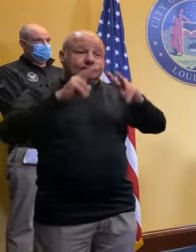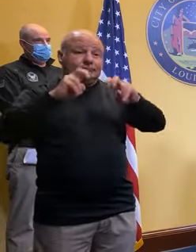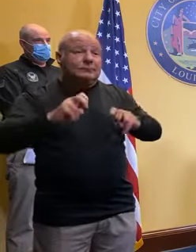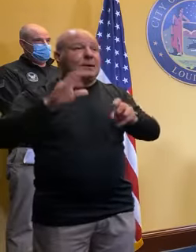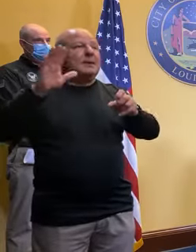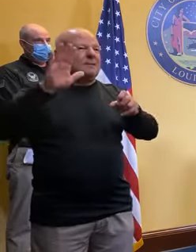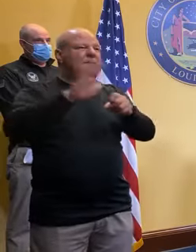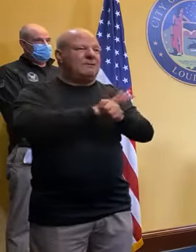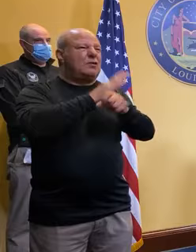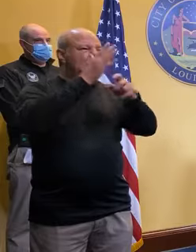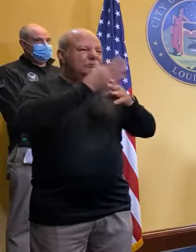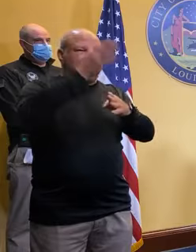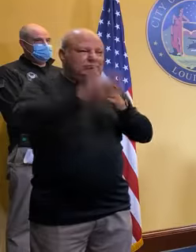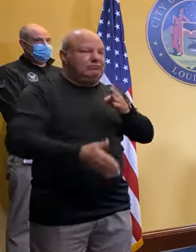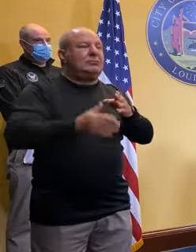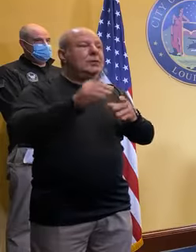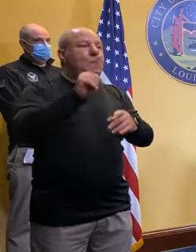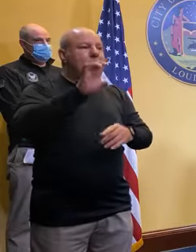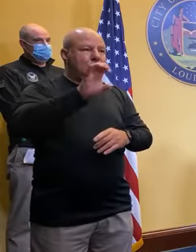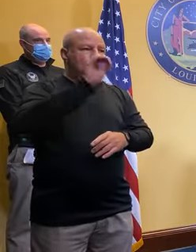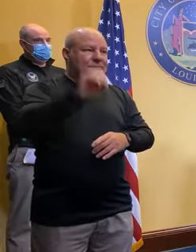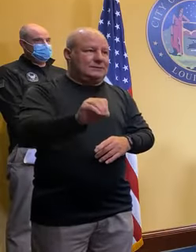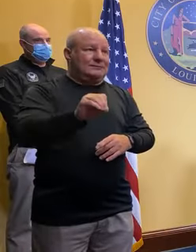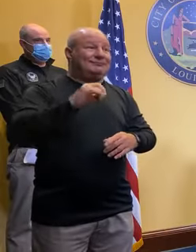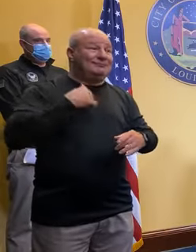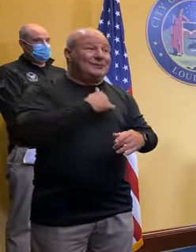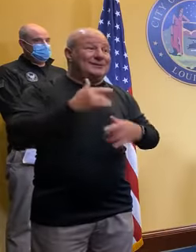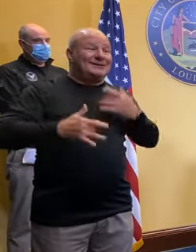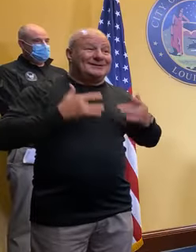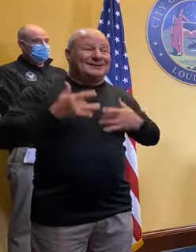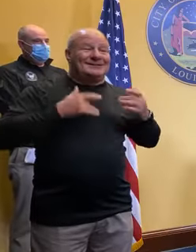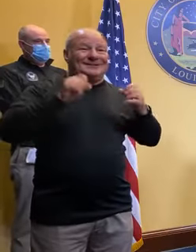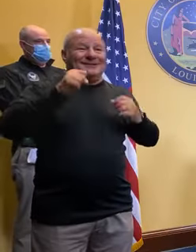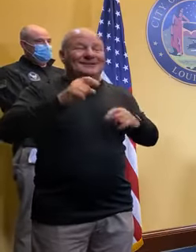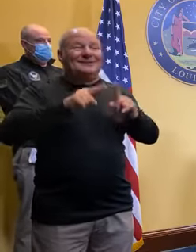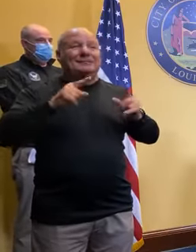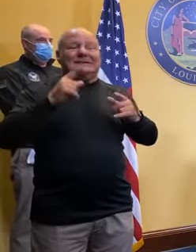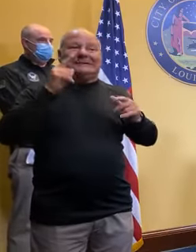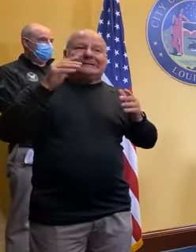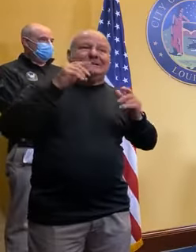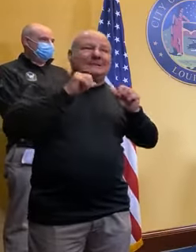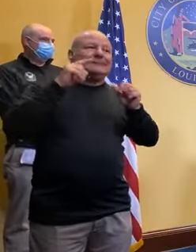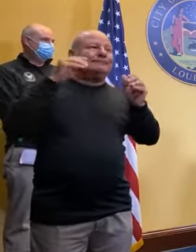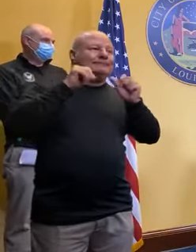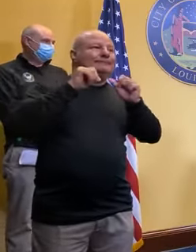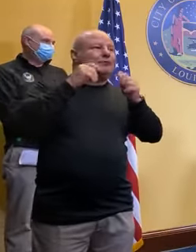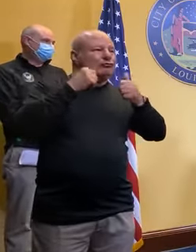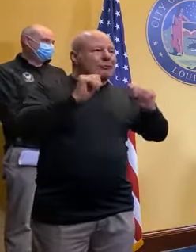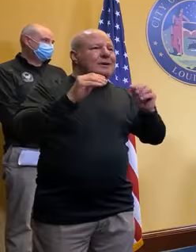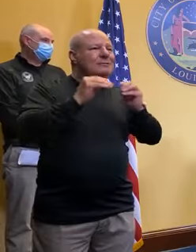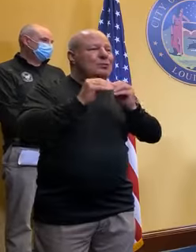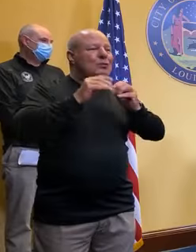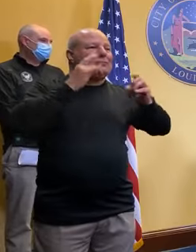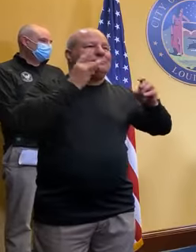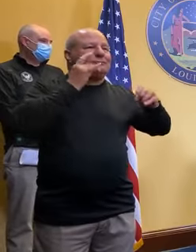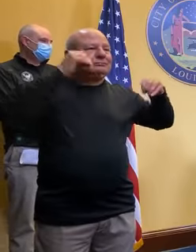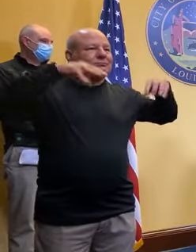we are excited about that. But again, moving towards power